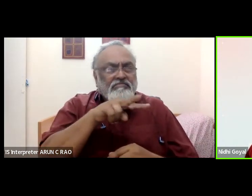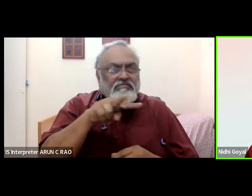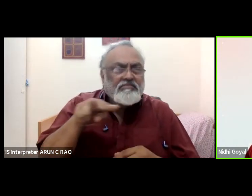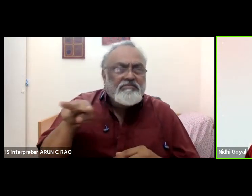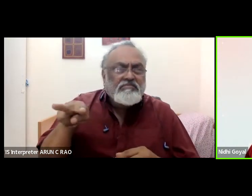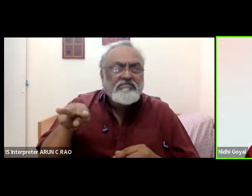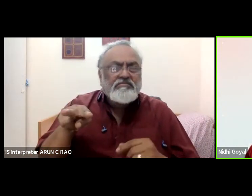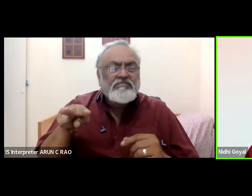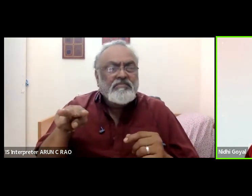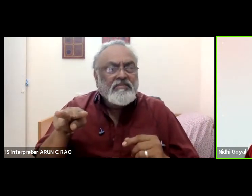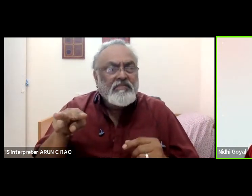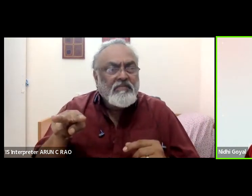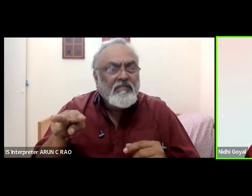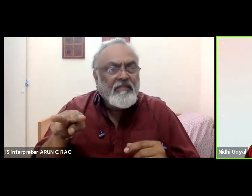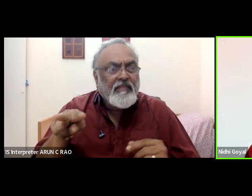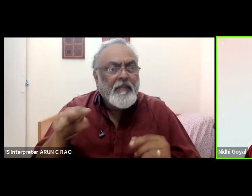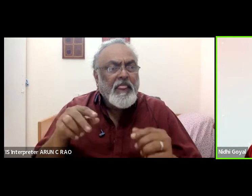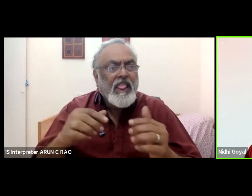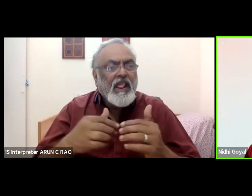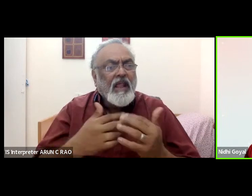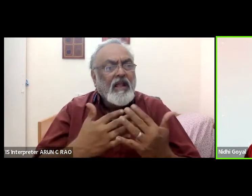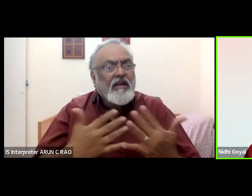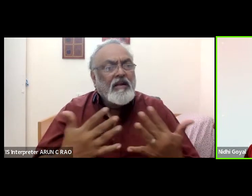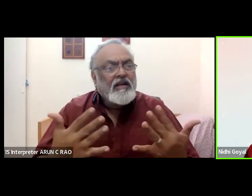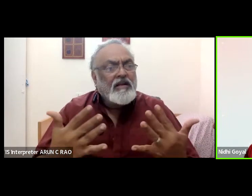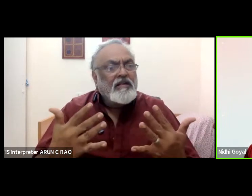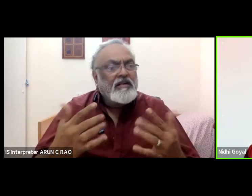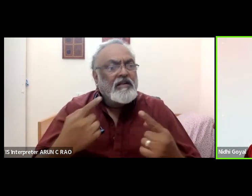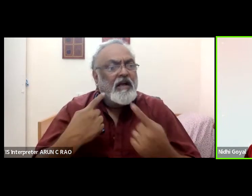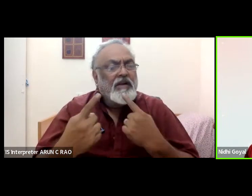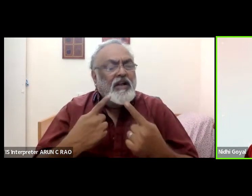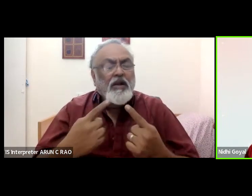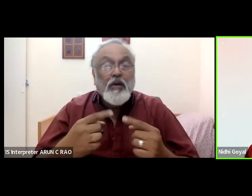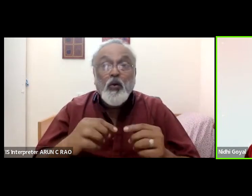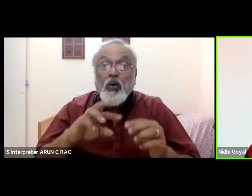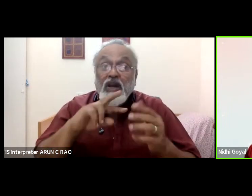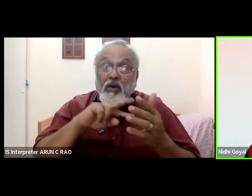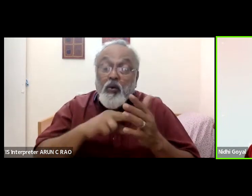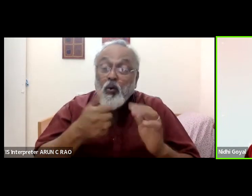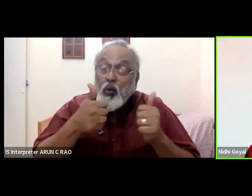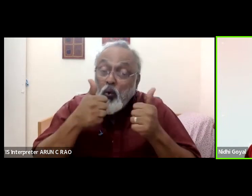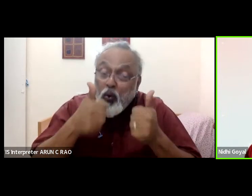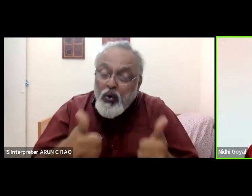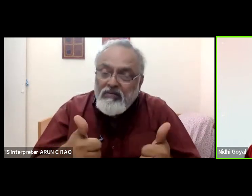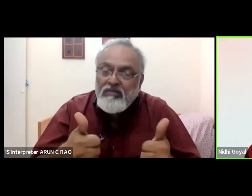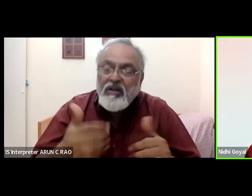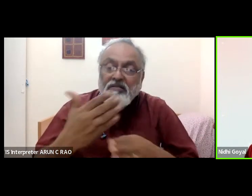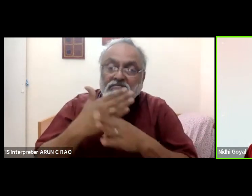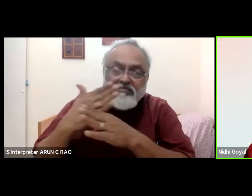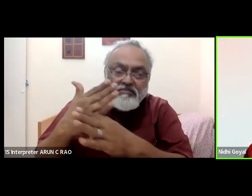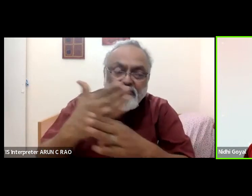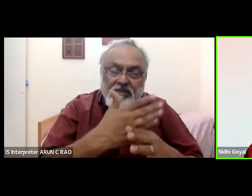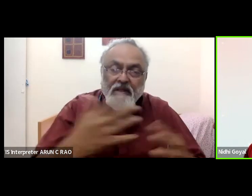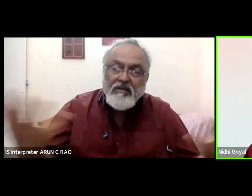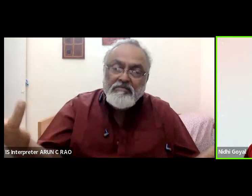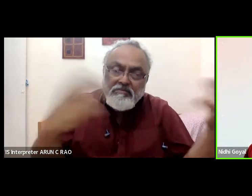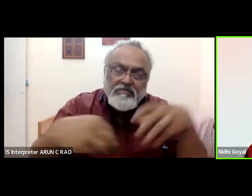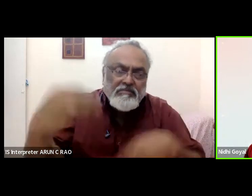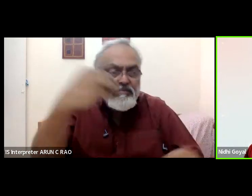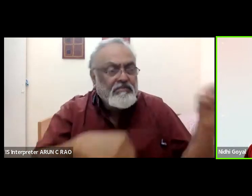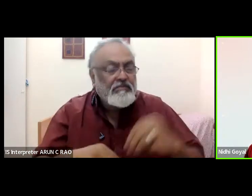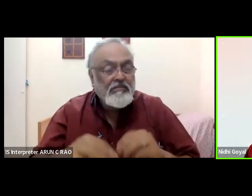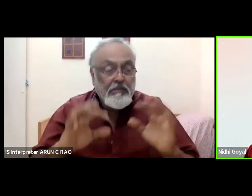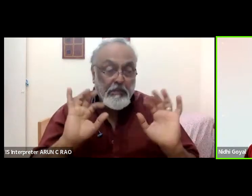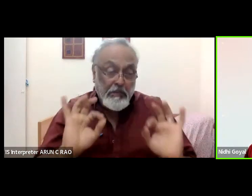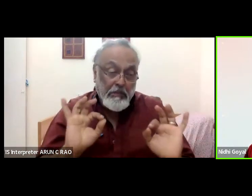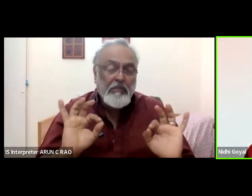meaningful participation, because very often we are talking about meaningful participation, but breaking that down becomes very important. I would also say in